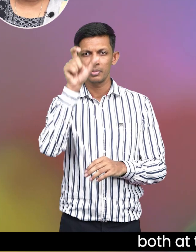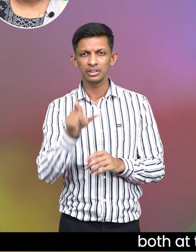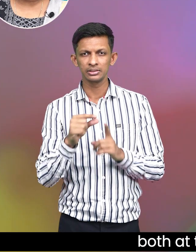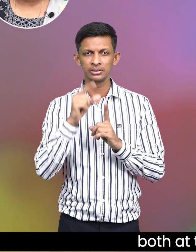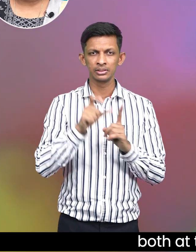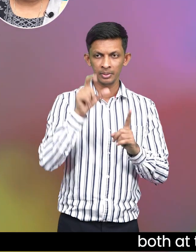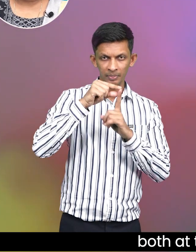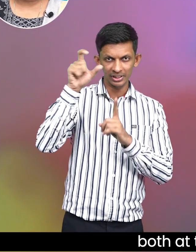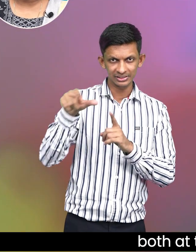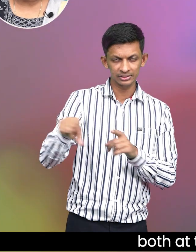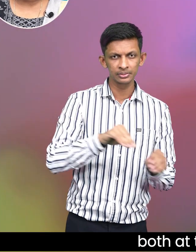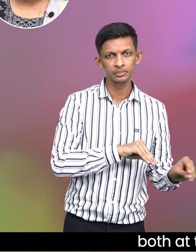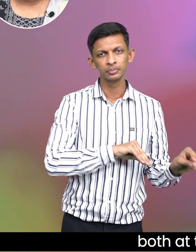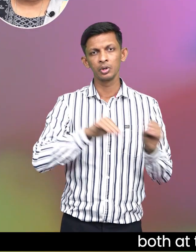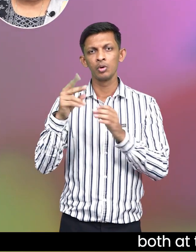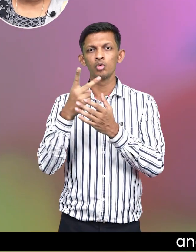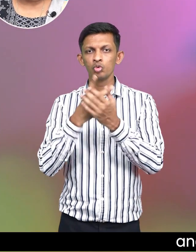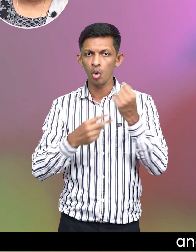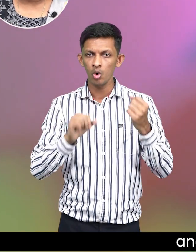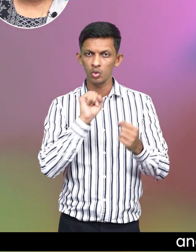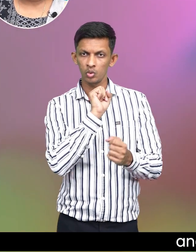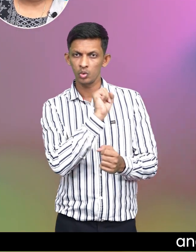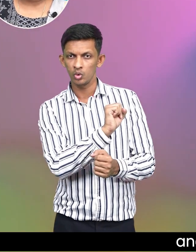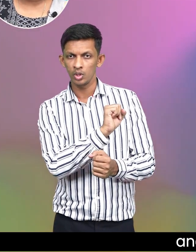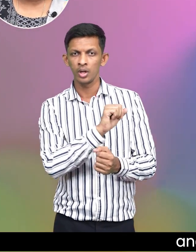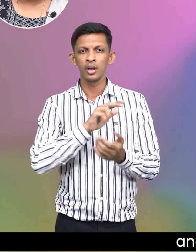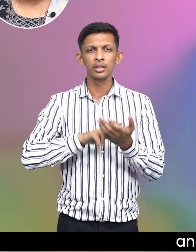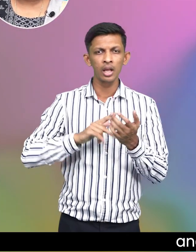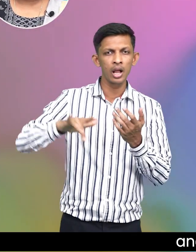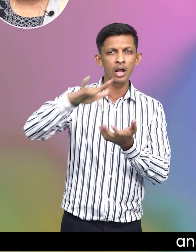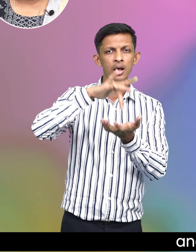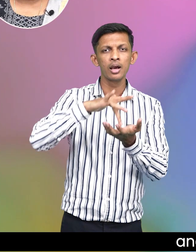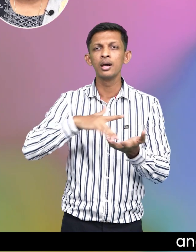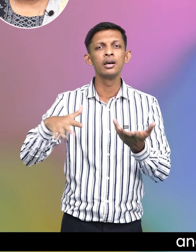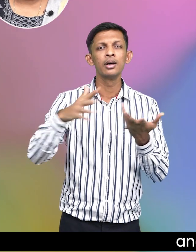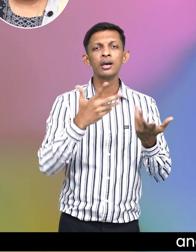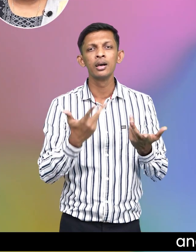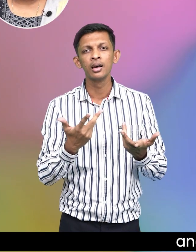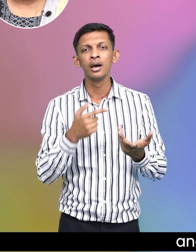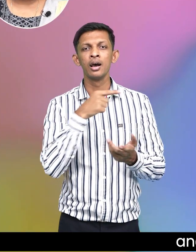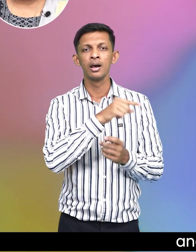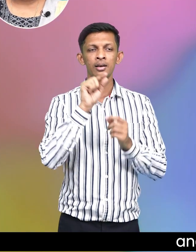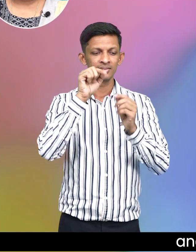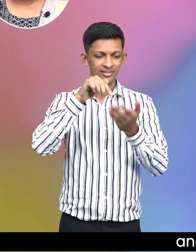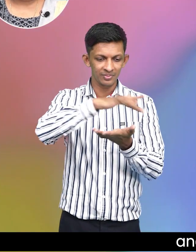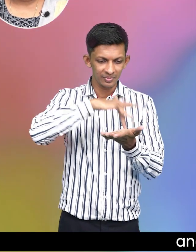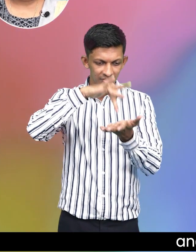at their origin, native place, and at the destination.